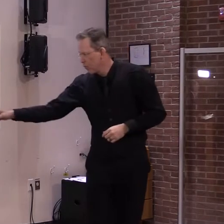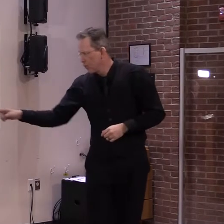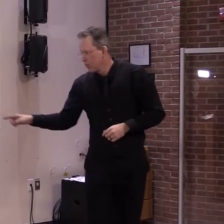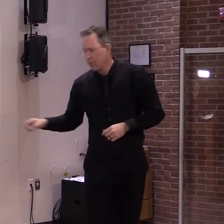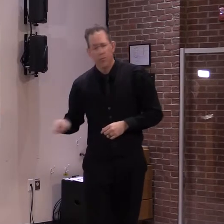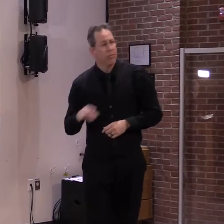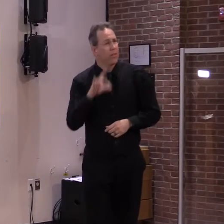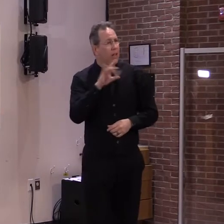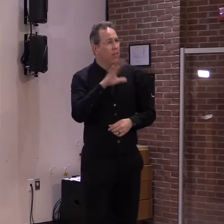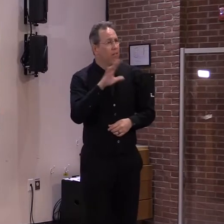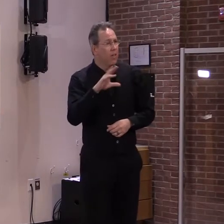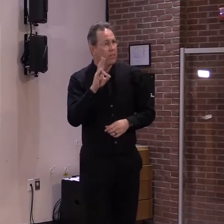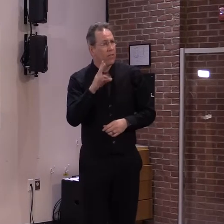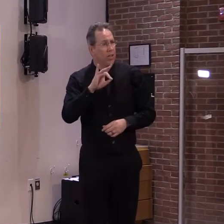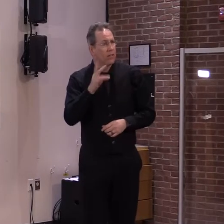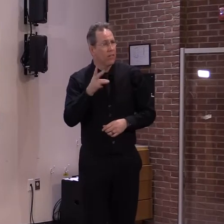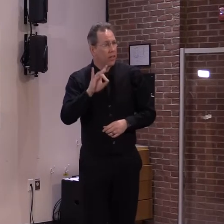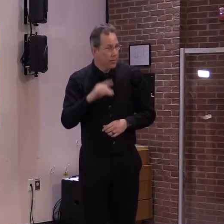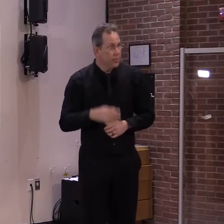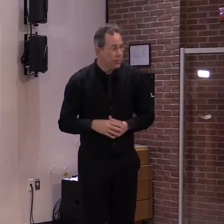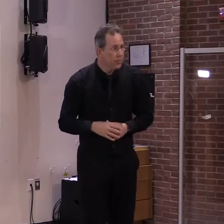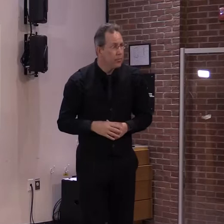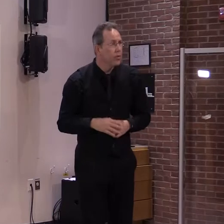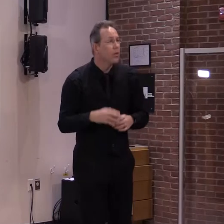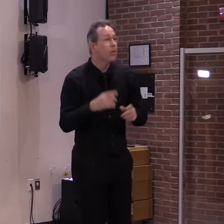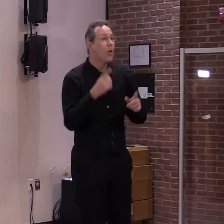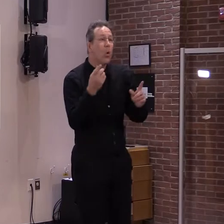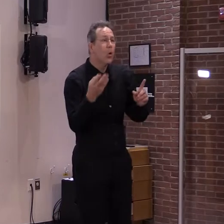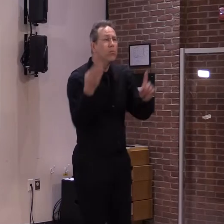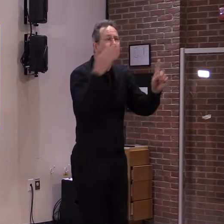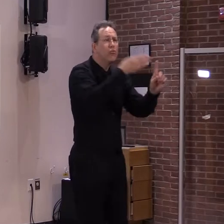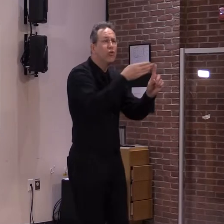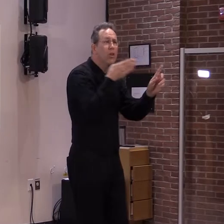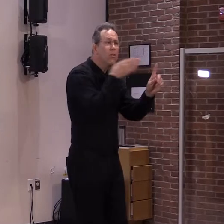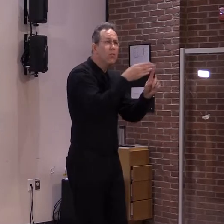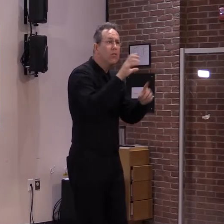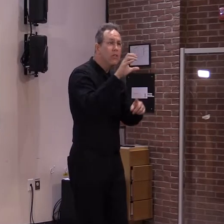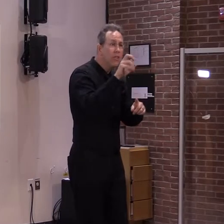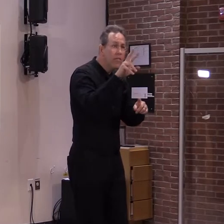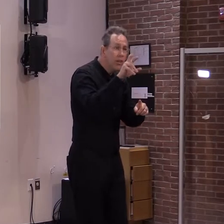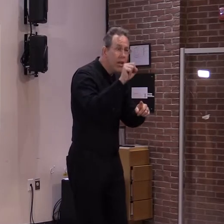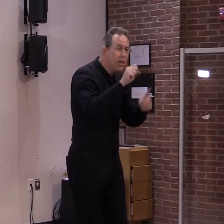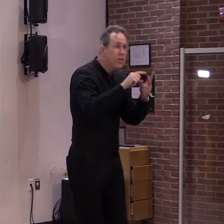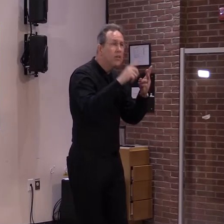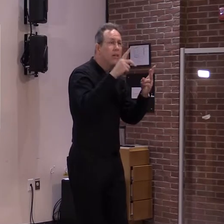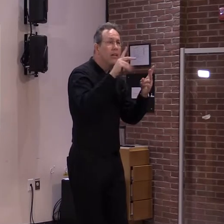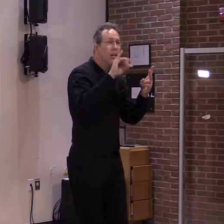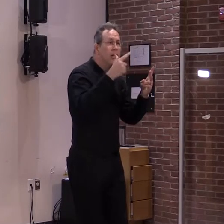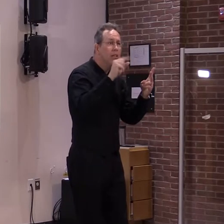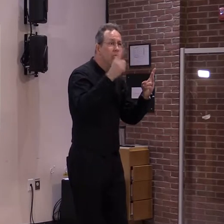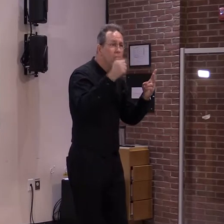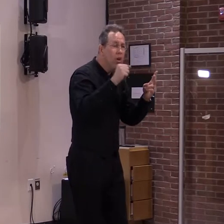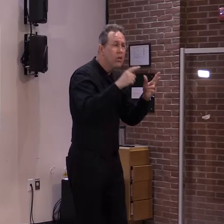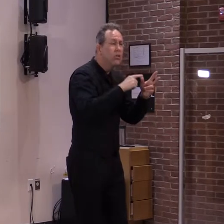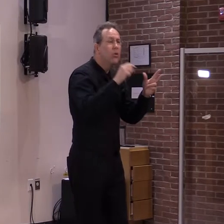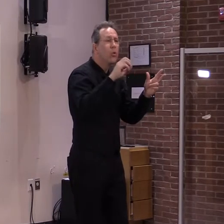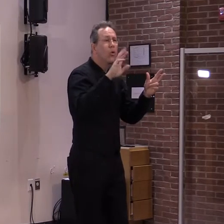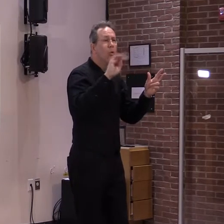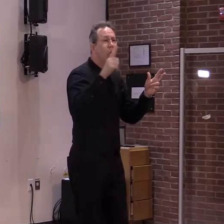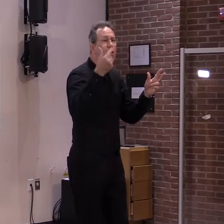855-722-7878. You can also make appointments directly with Kinney Drugs, CVS Pharmacy,